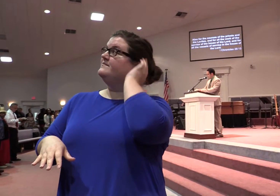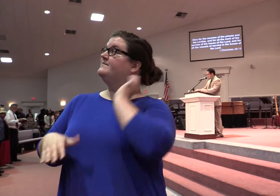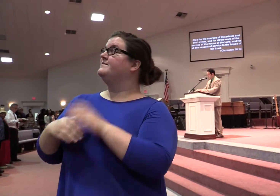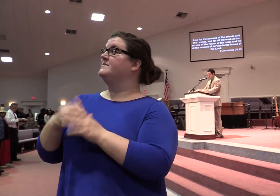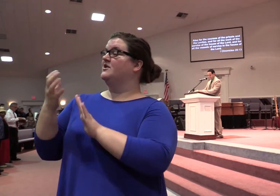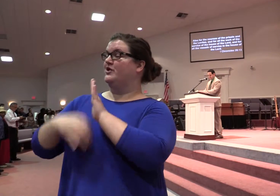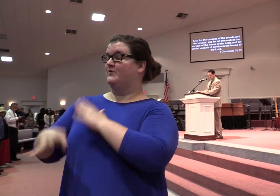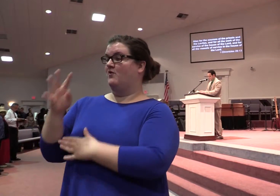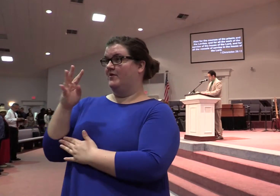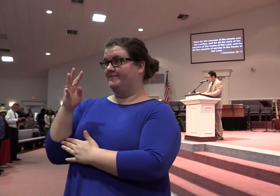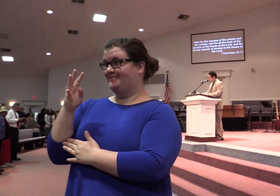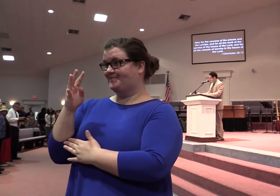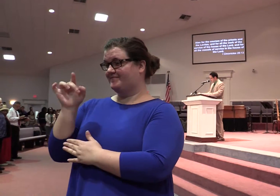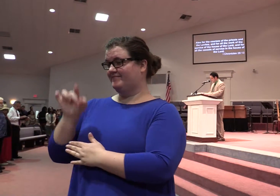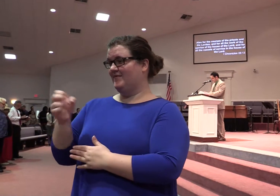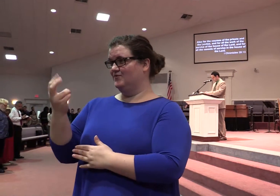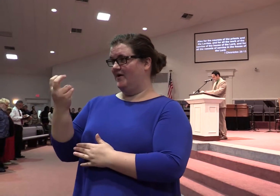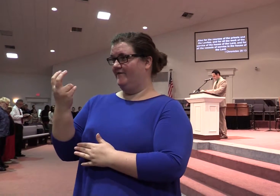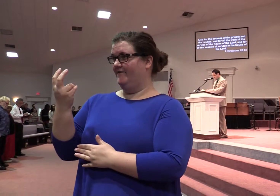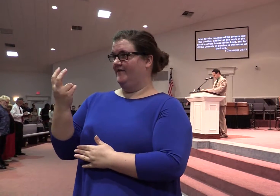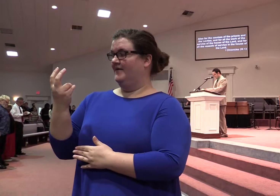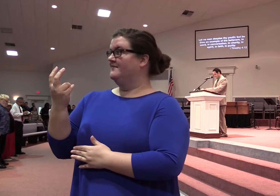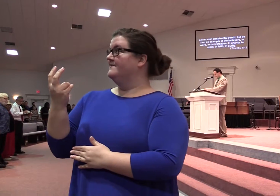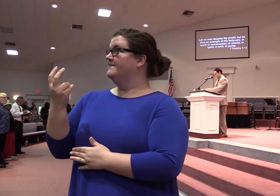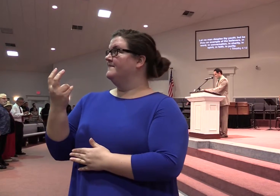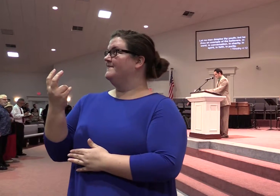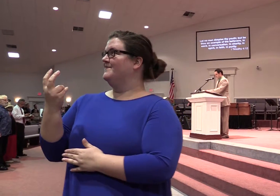Chapter 4, verse